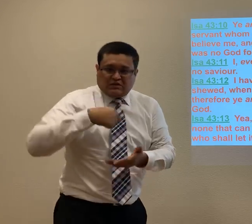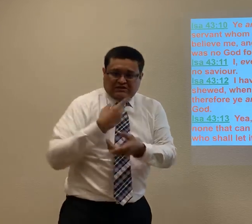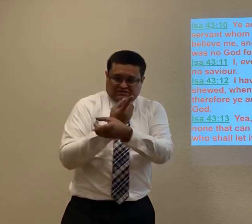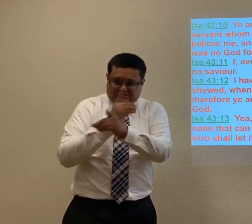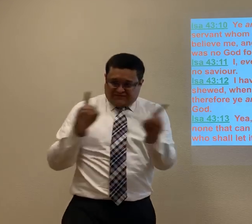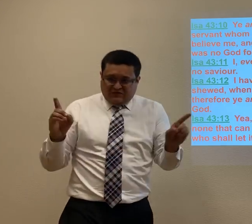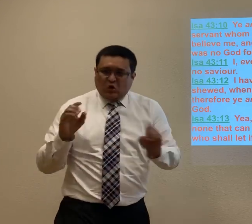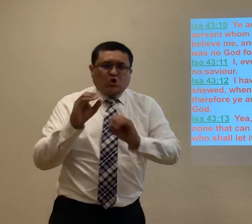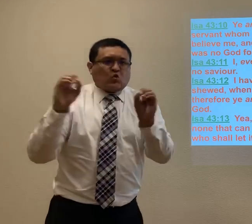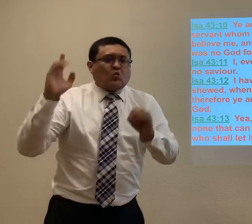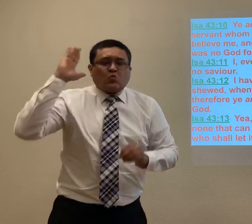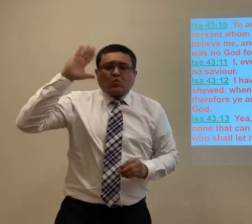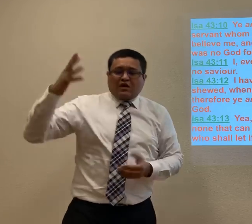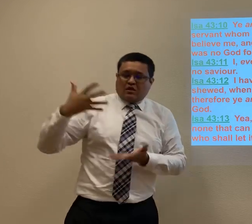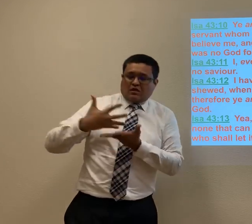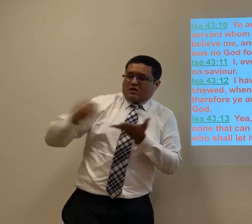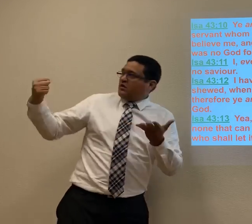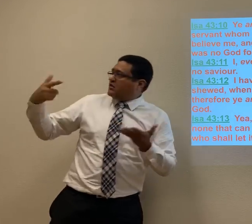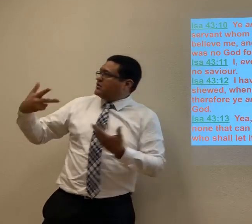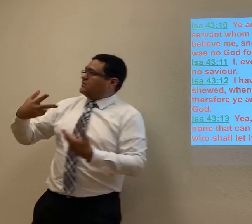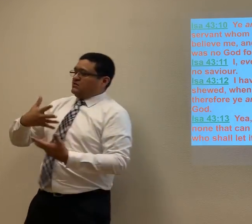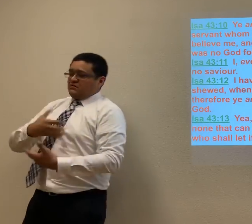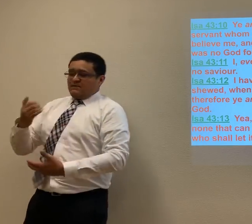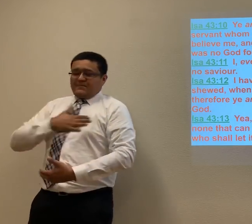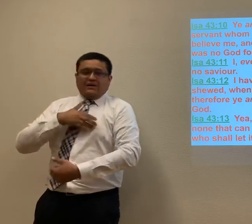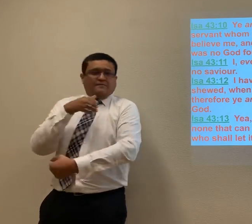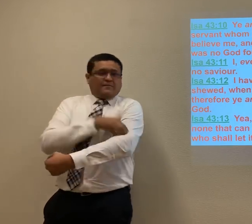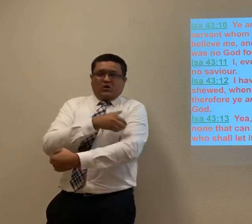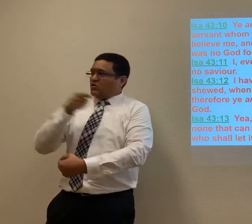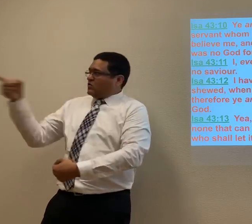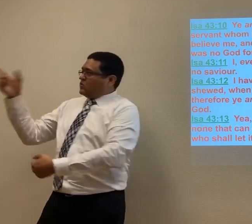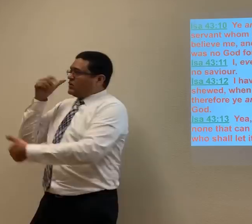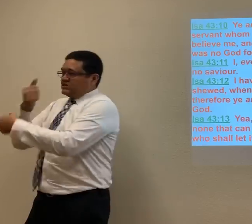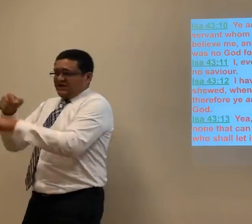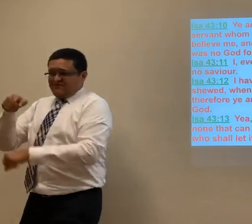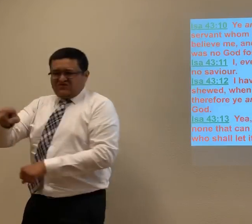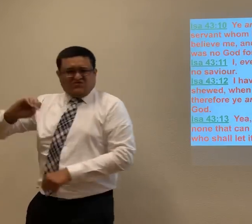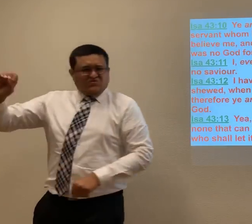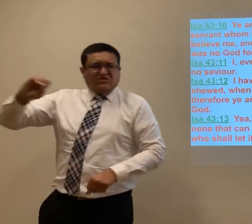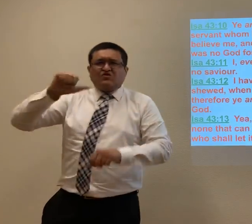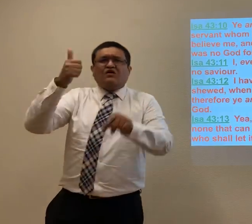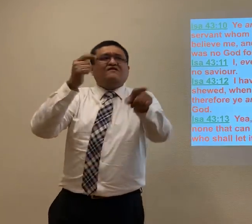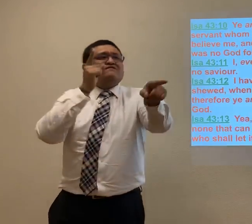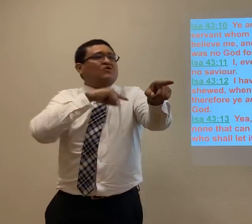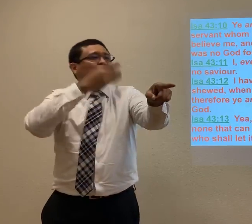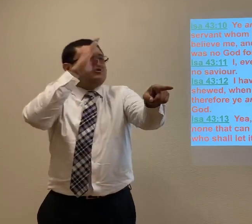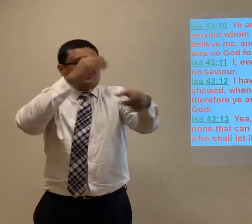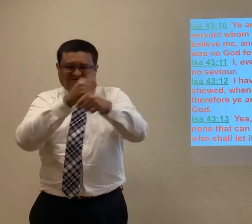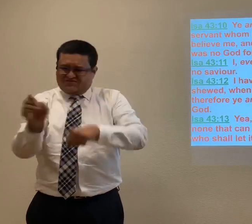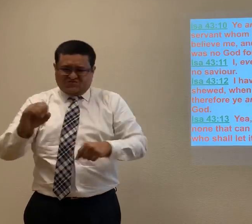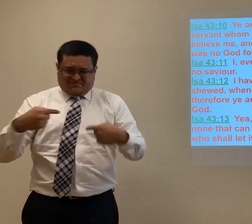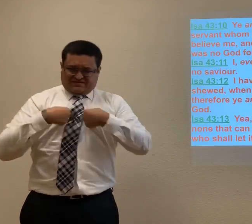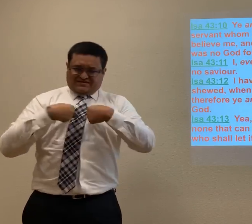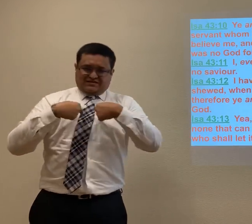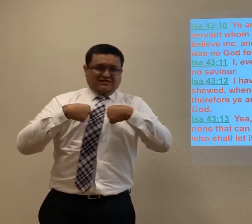says, God, and Elohim. And Elohim. He said, Yahweh. No, He said, Yahweh for Lord, and Elohim for God.